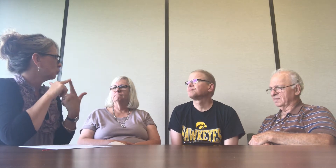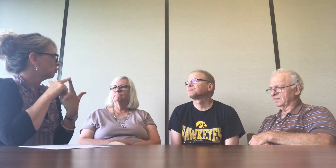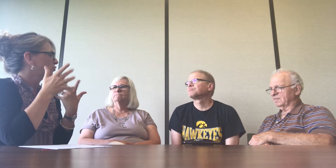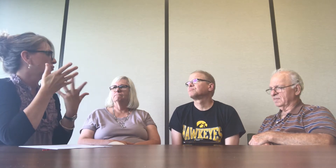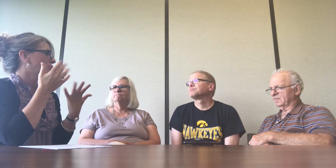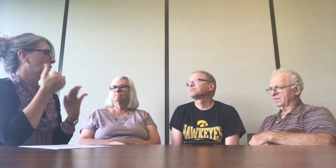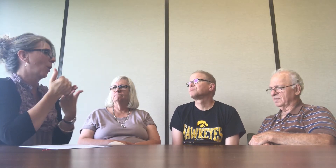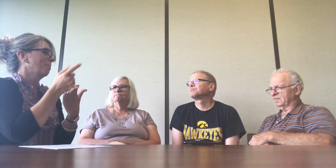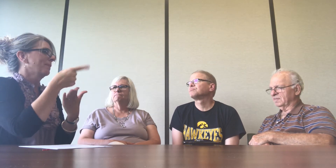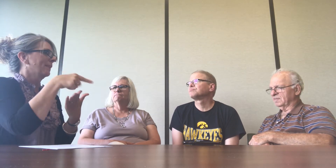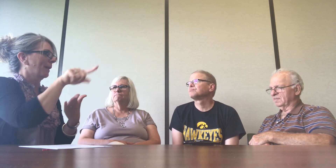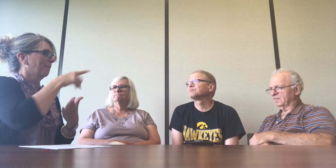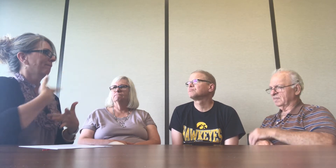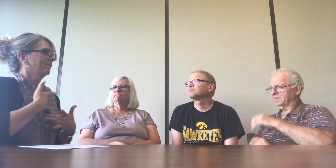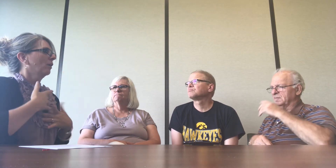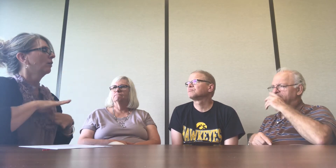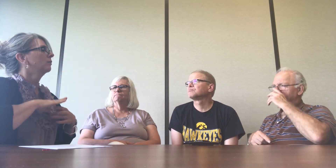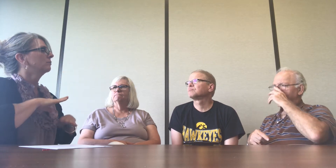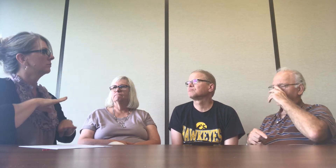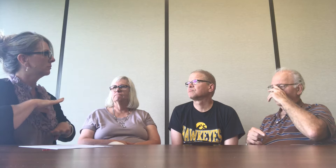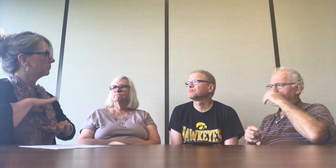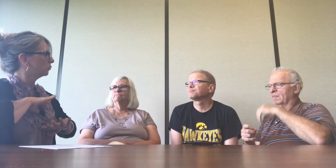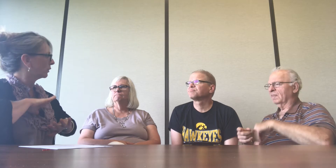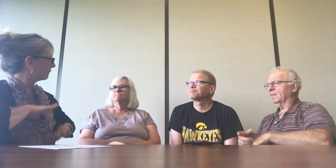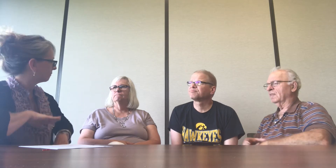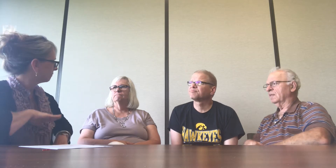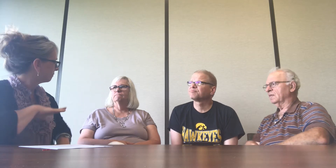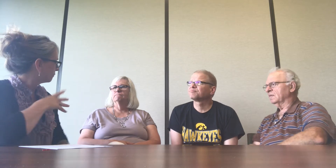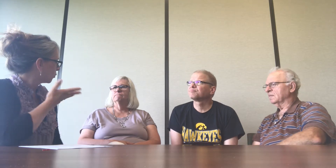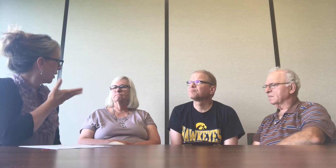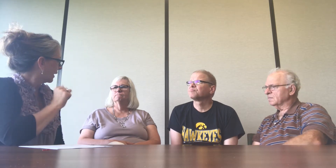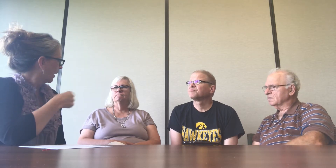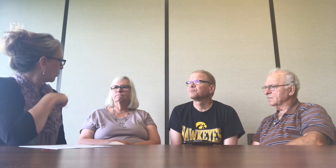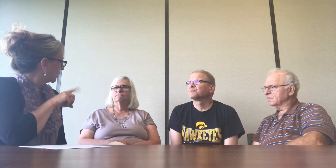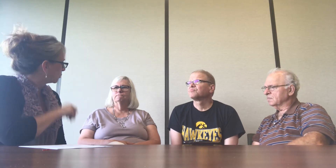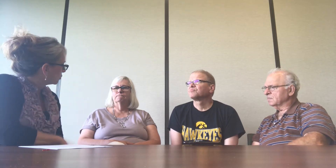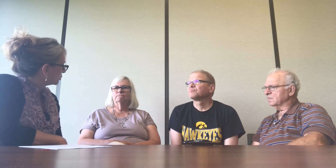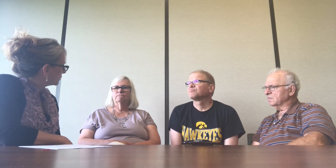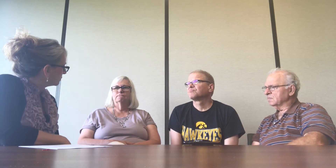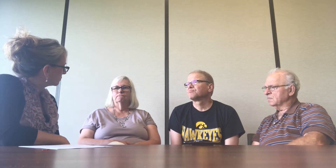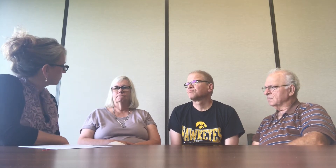Jennifer, what do you think we can bring to the elderly community to help them feel safe?